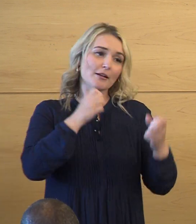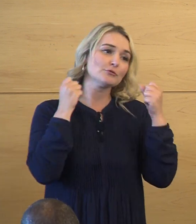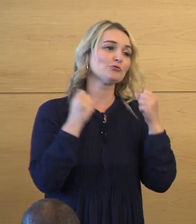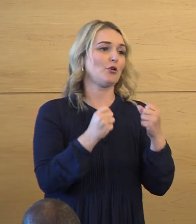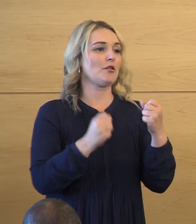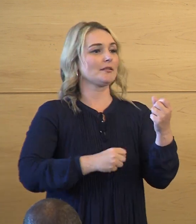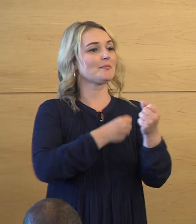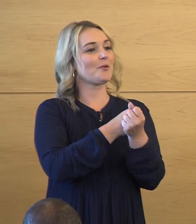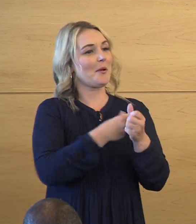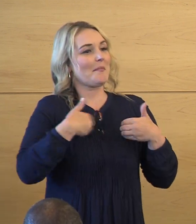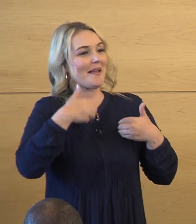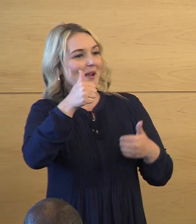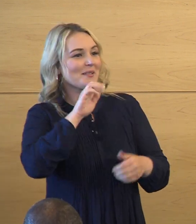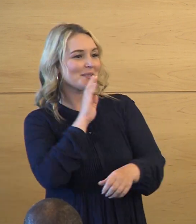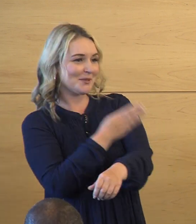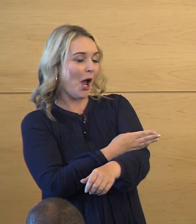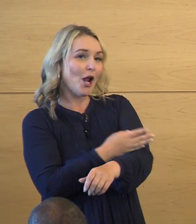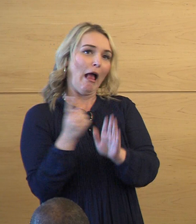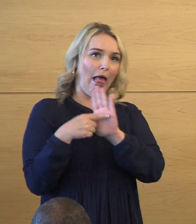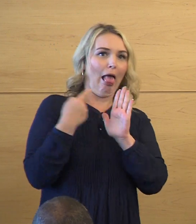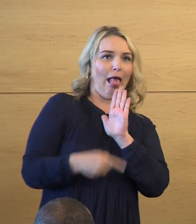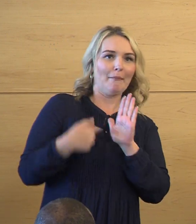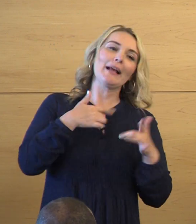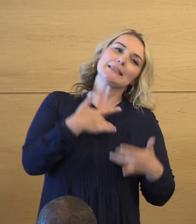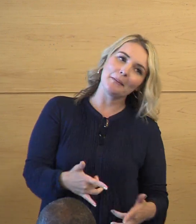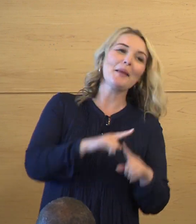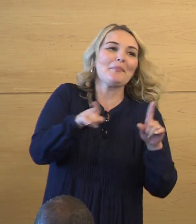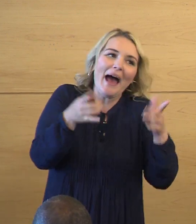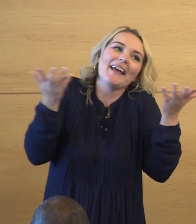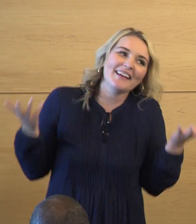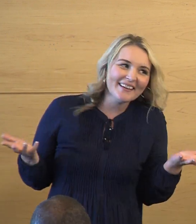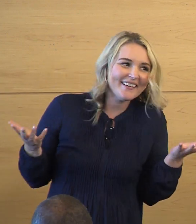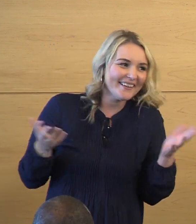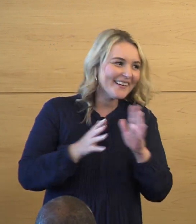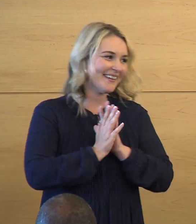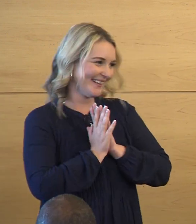And my youngest daughter, my biggest critic, but I'll leave that alone.